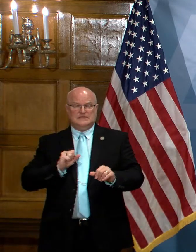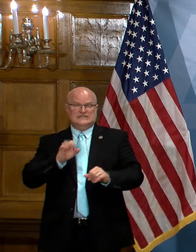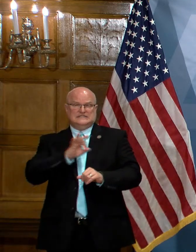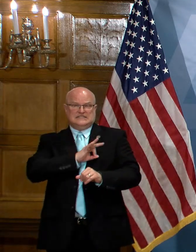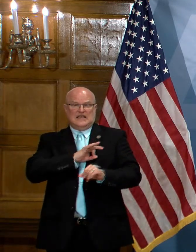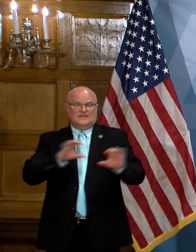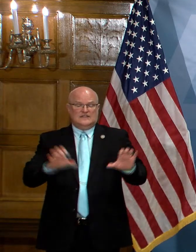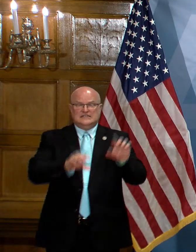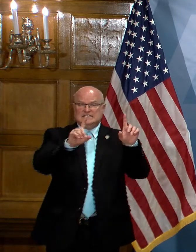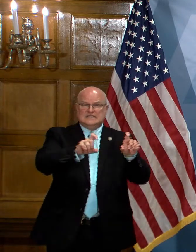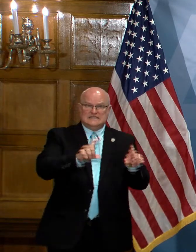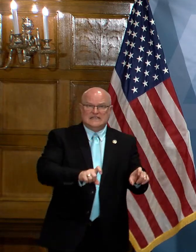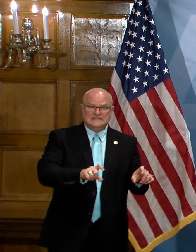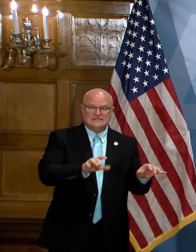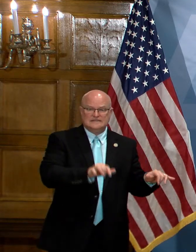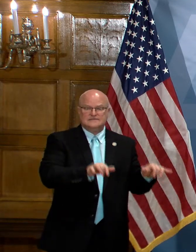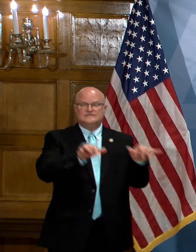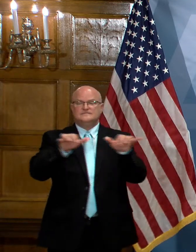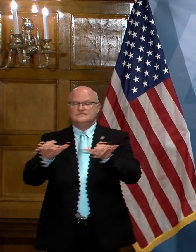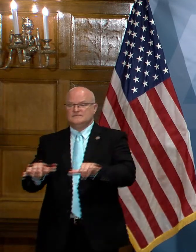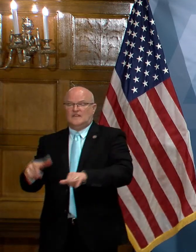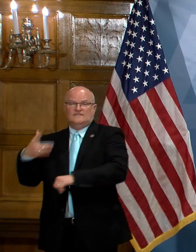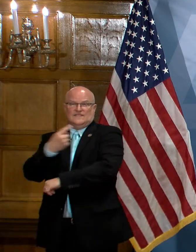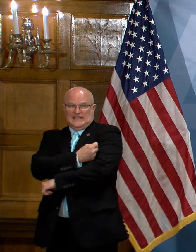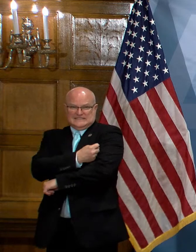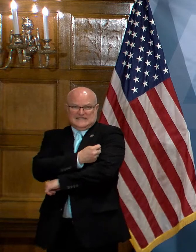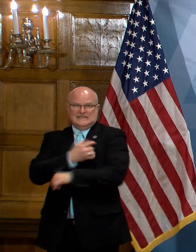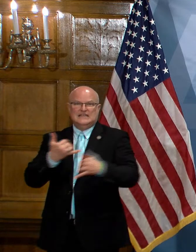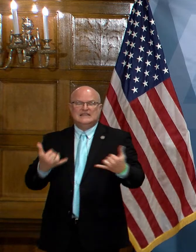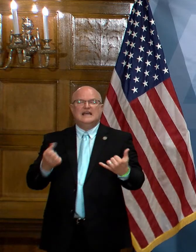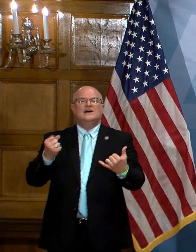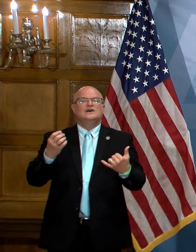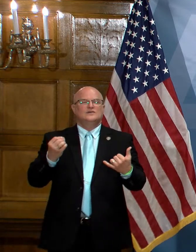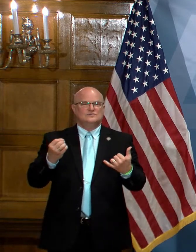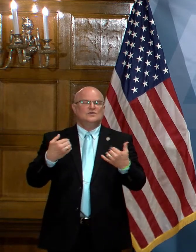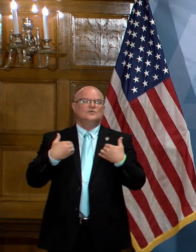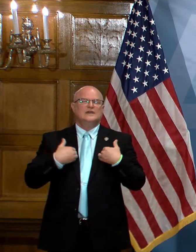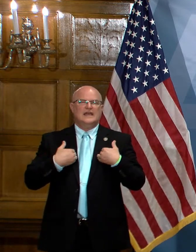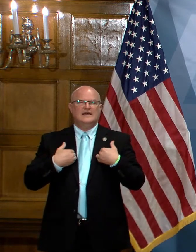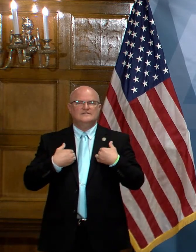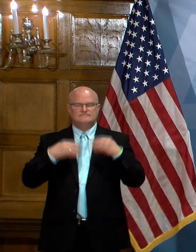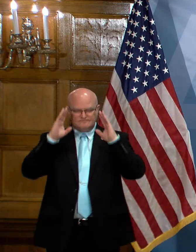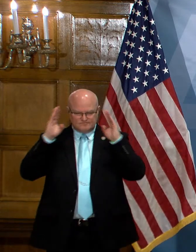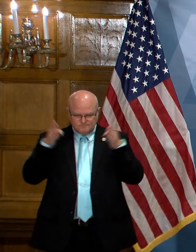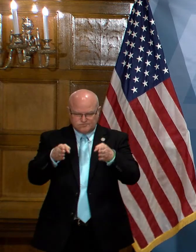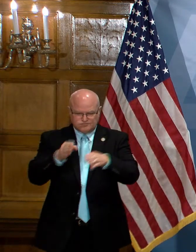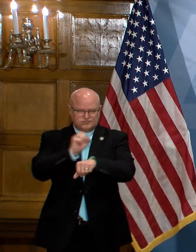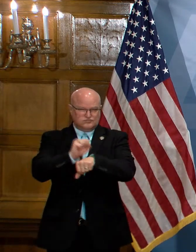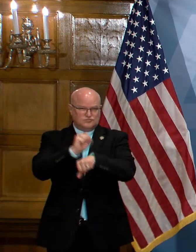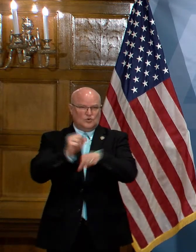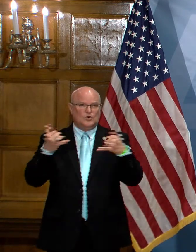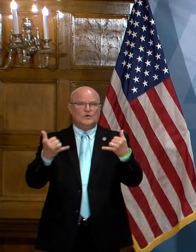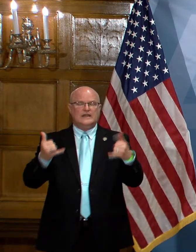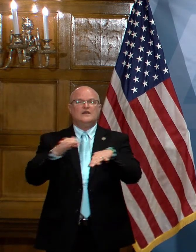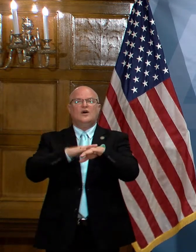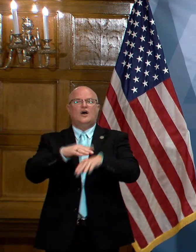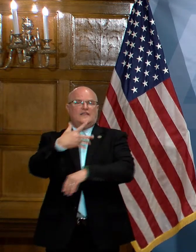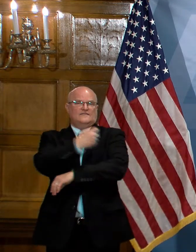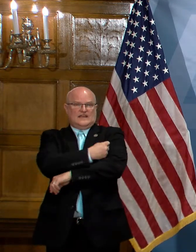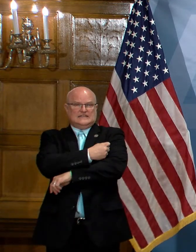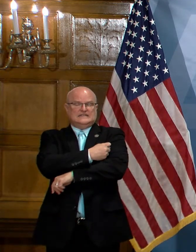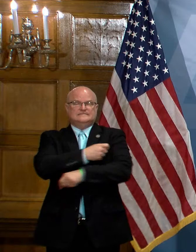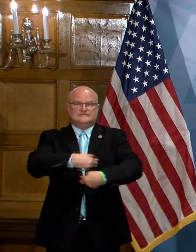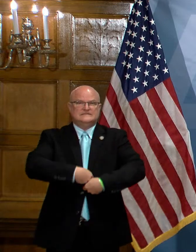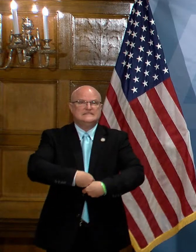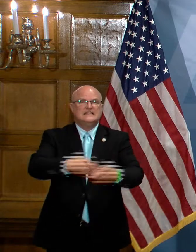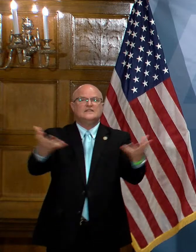the testing would be doing the vaccination. And so there's a concentration of our effort right now on the vaccination, getting